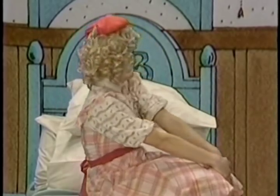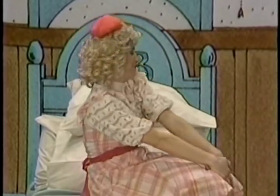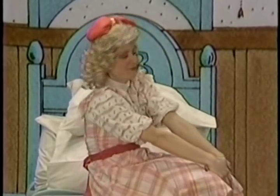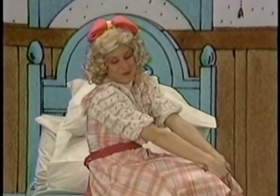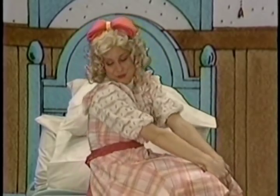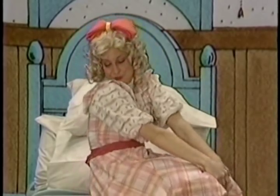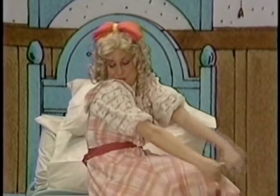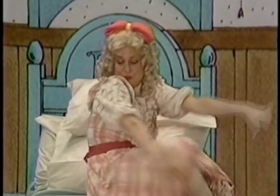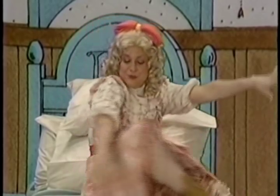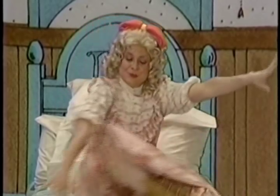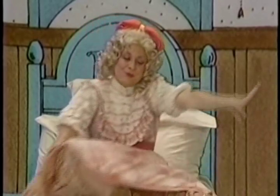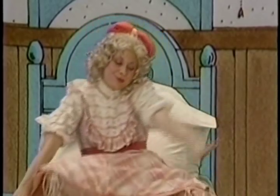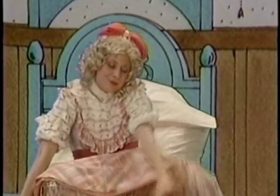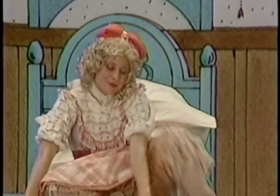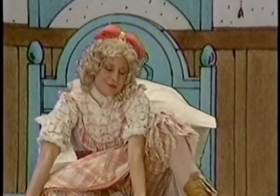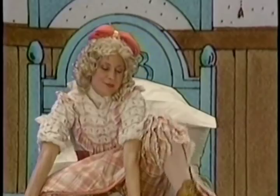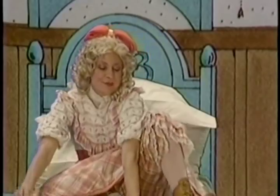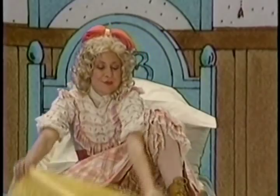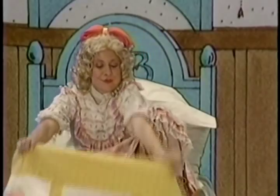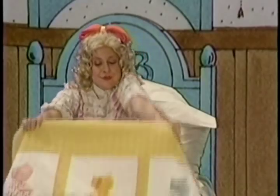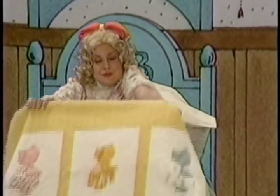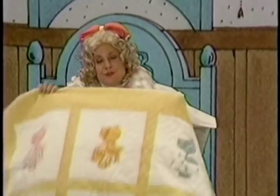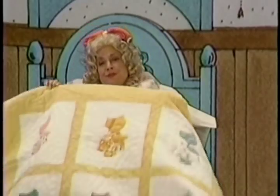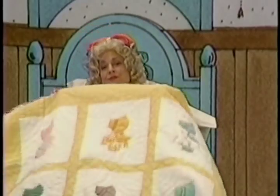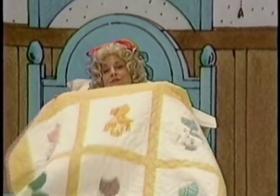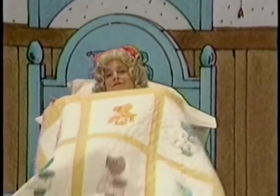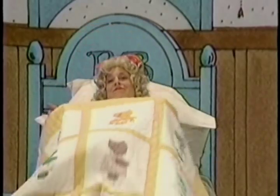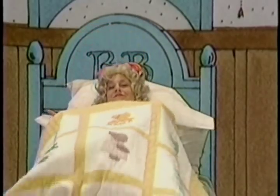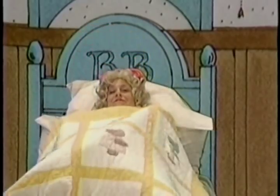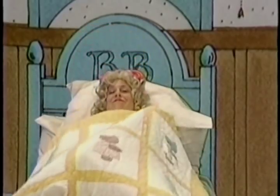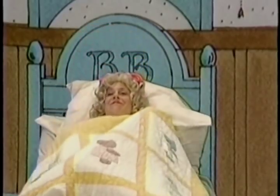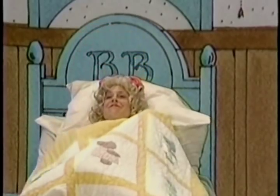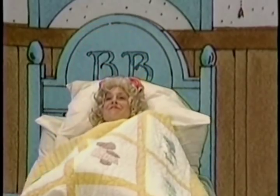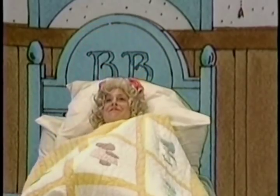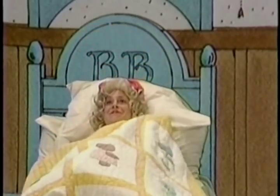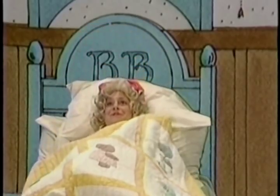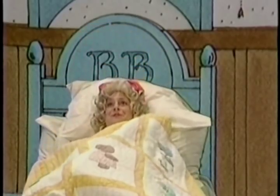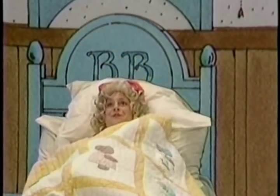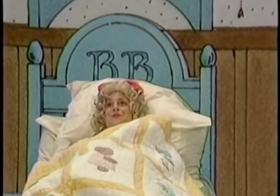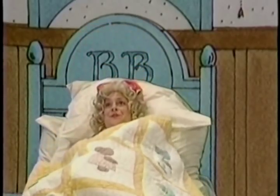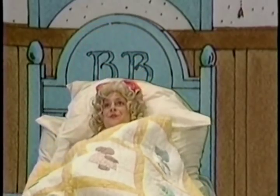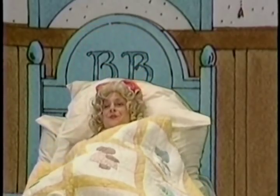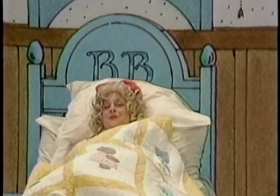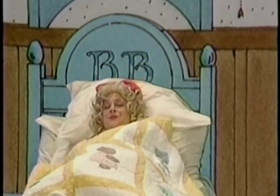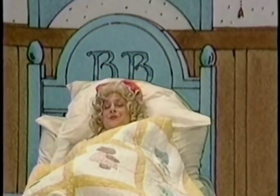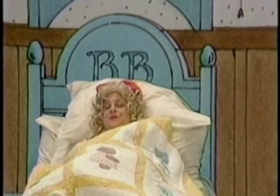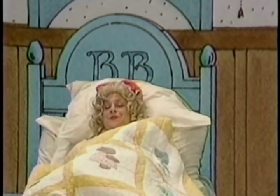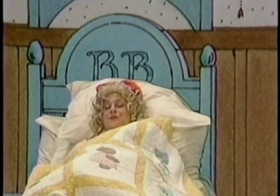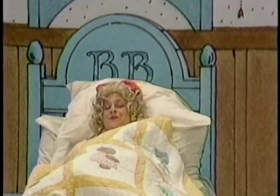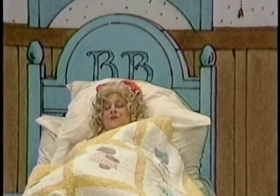So she got into bed, pulled up the covers, and fell fast asleep.